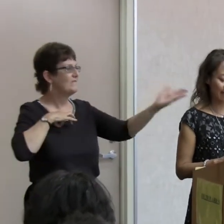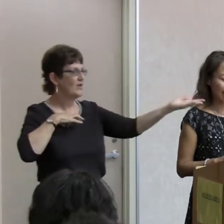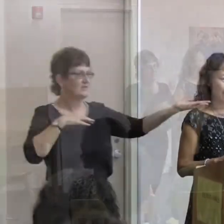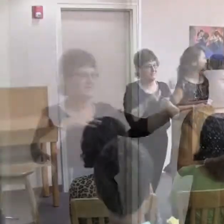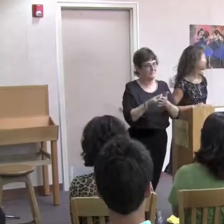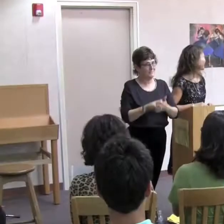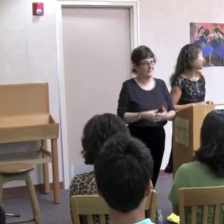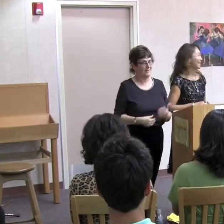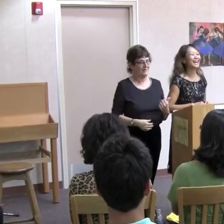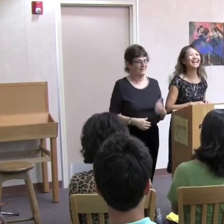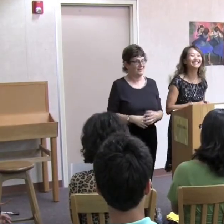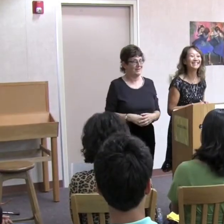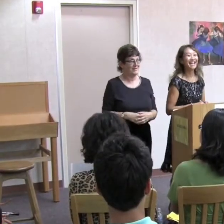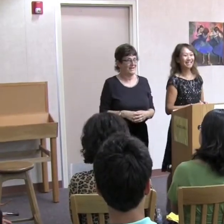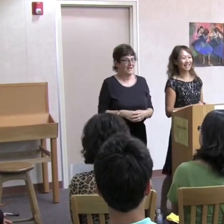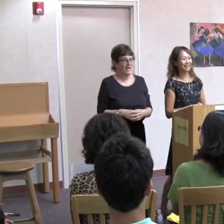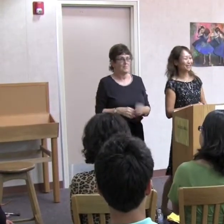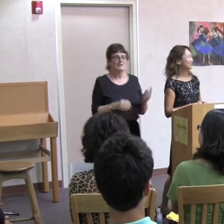event.